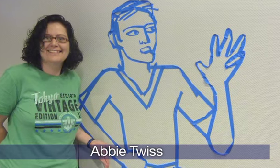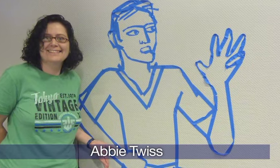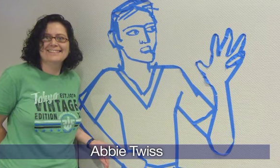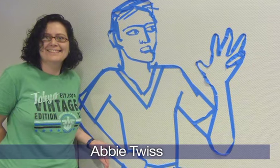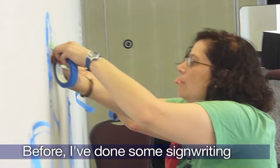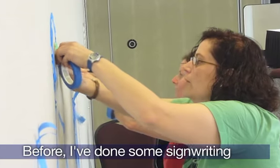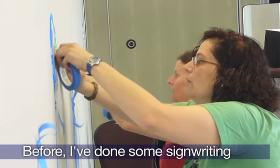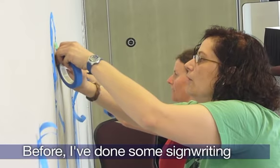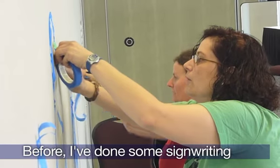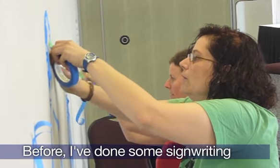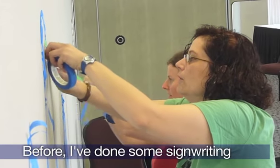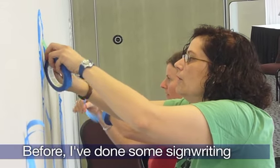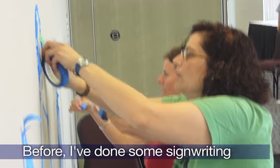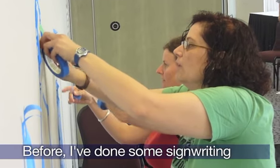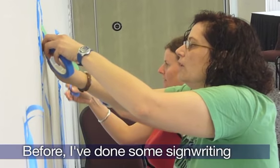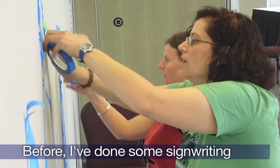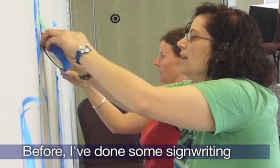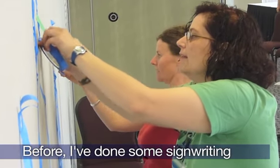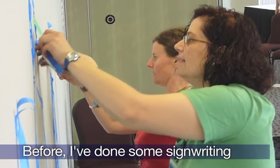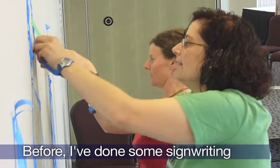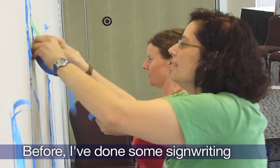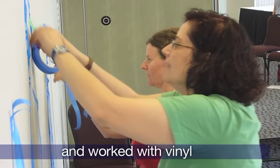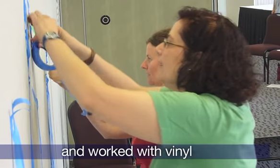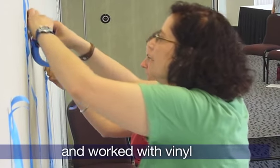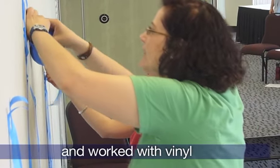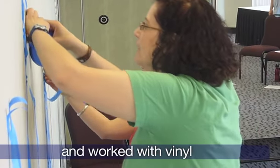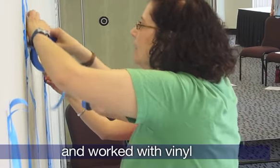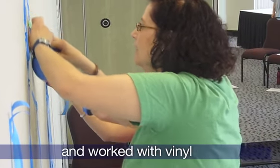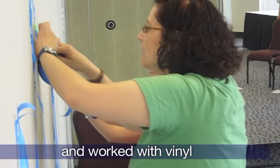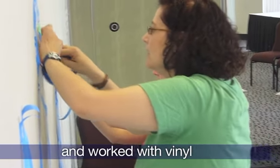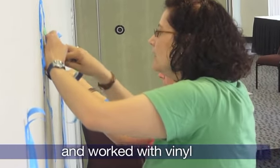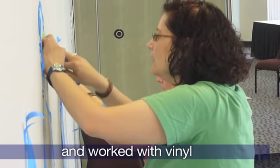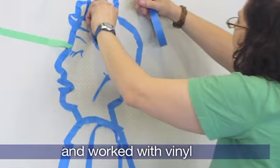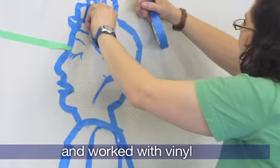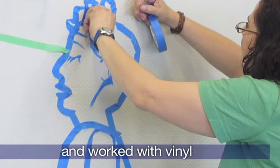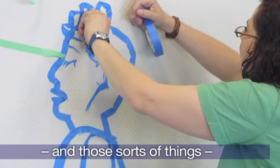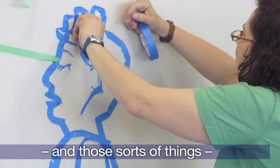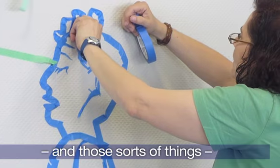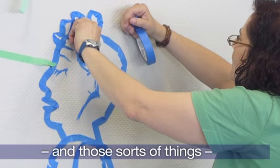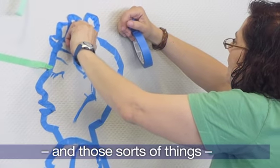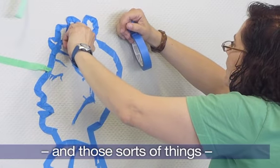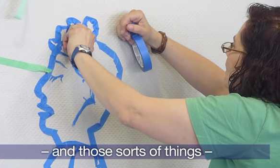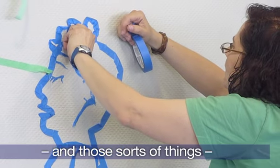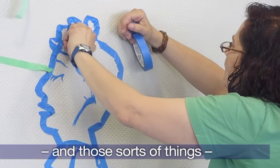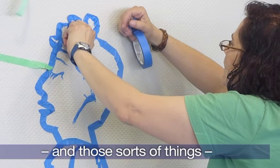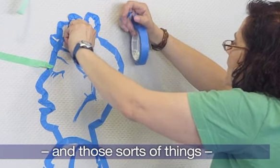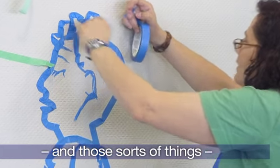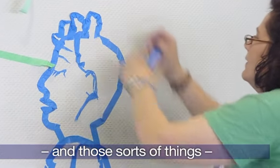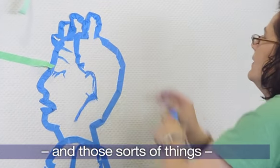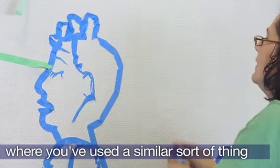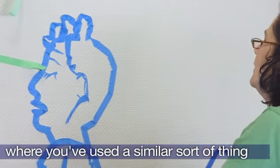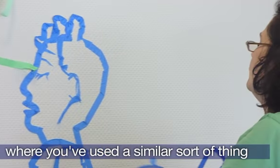Oh, right. Before I've done some sign writing and worked with vinyl and those sorts of things, where